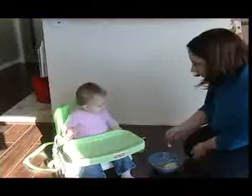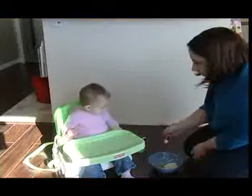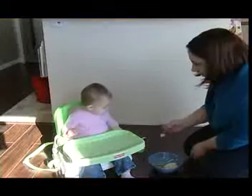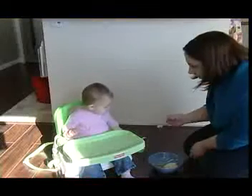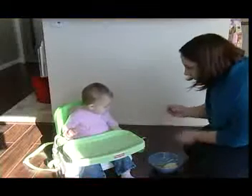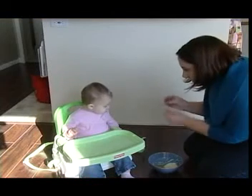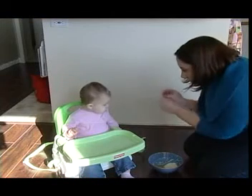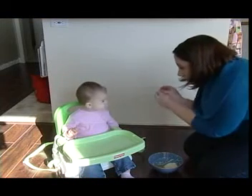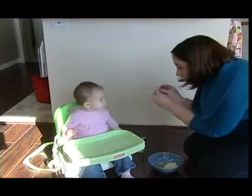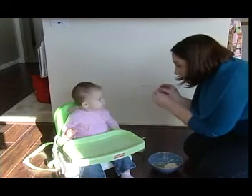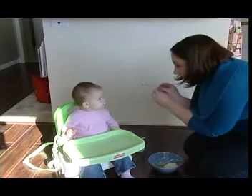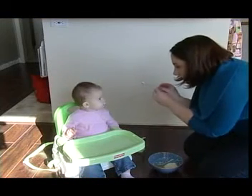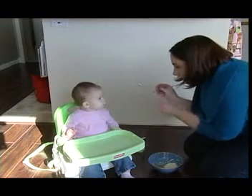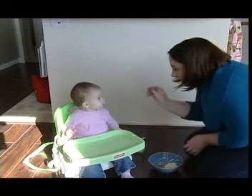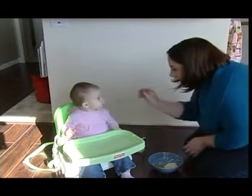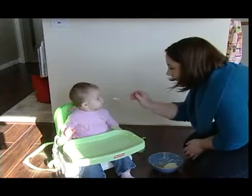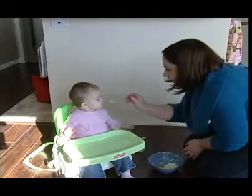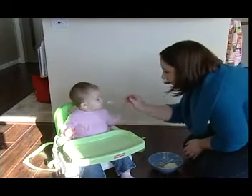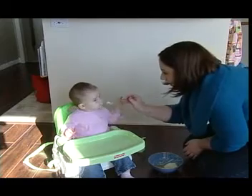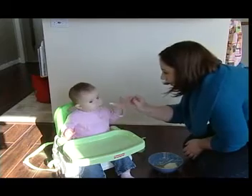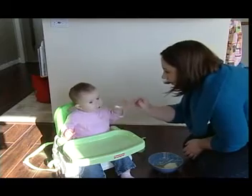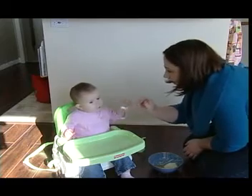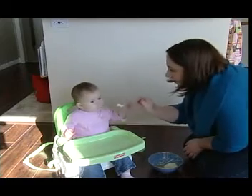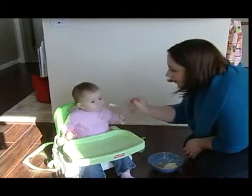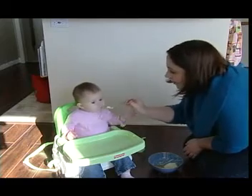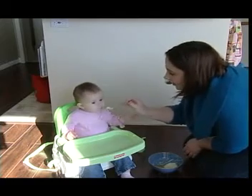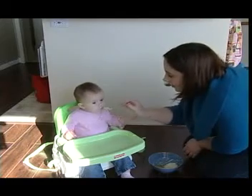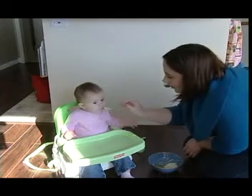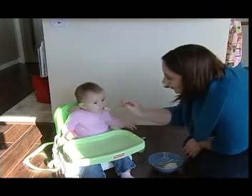I'm so happy that we took it. It was beyond what I expected.